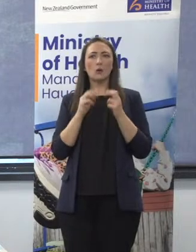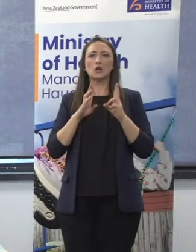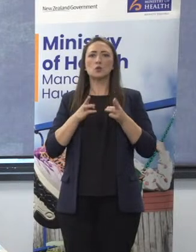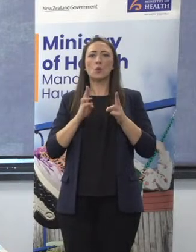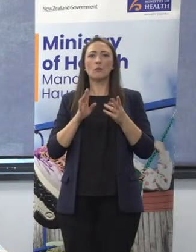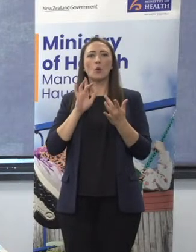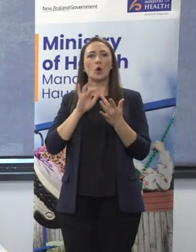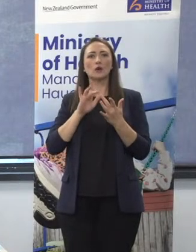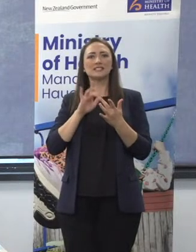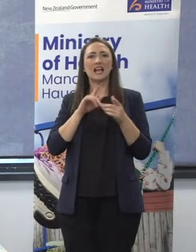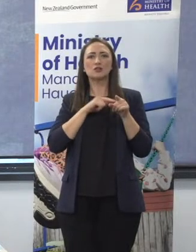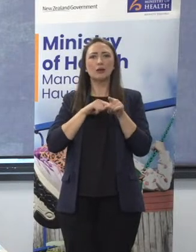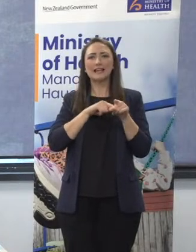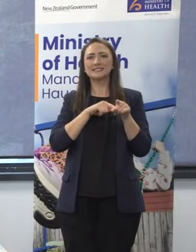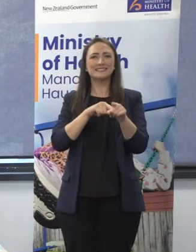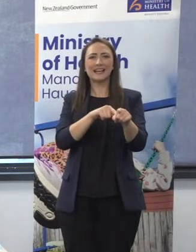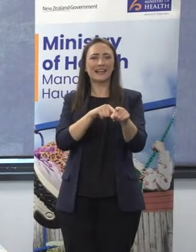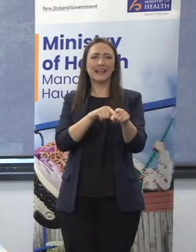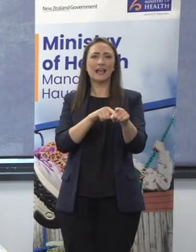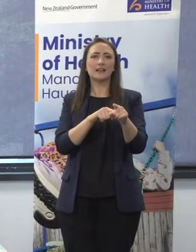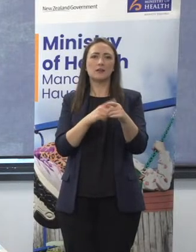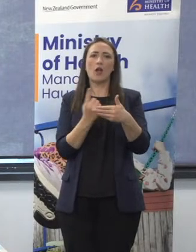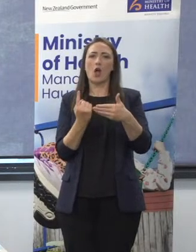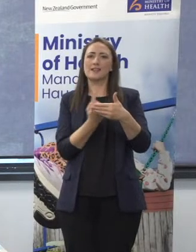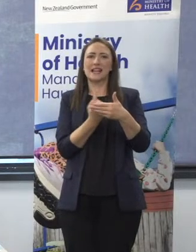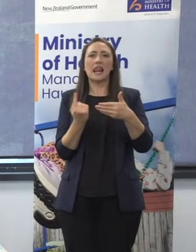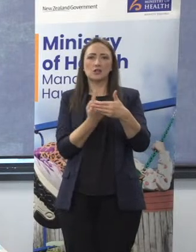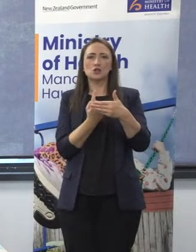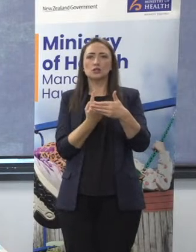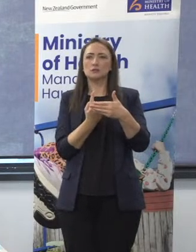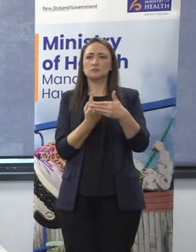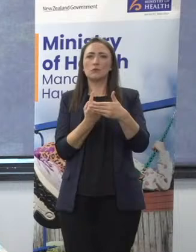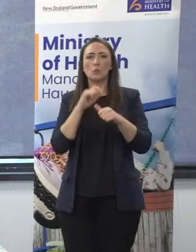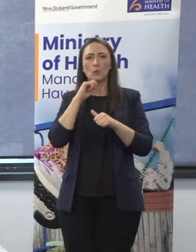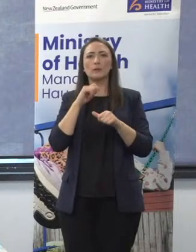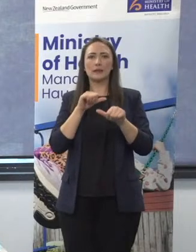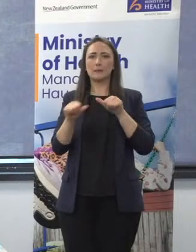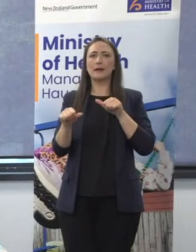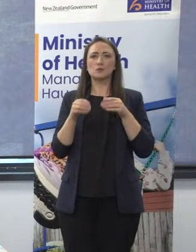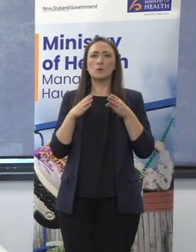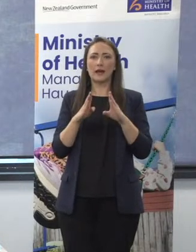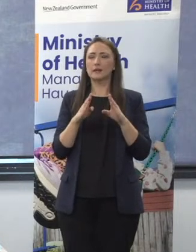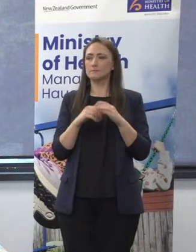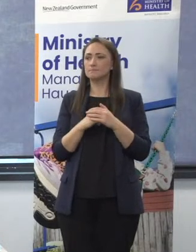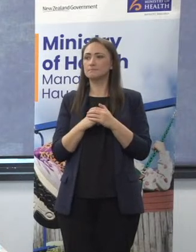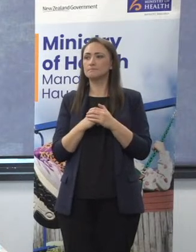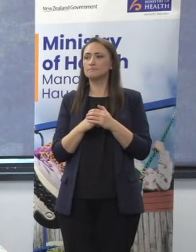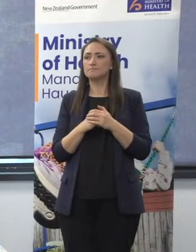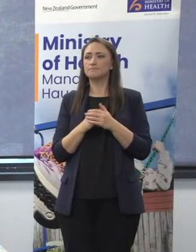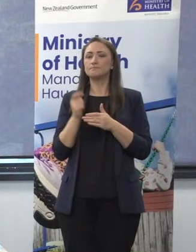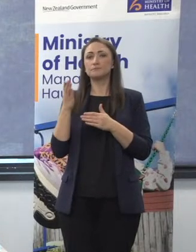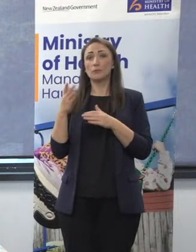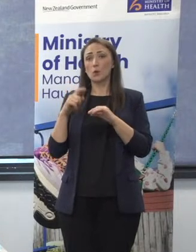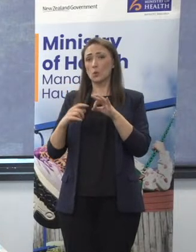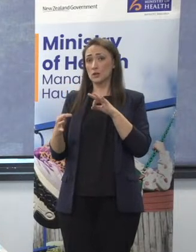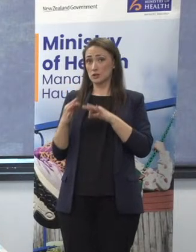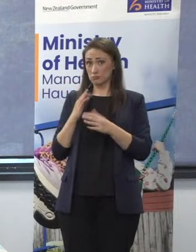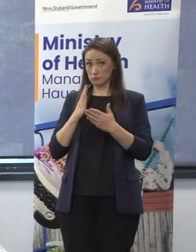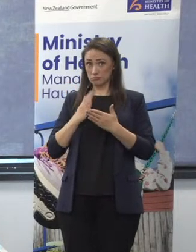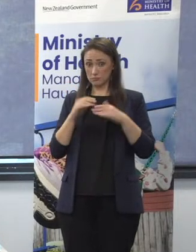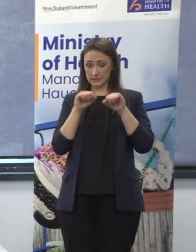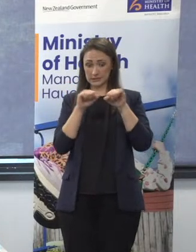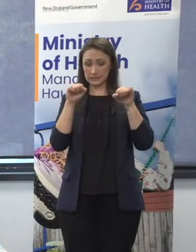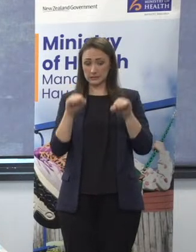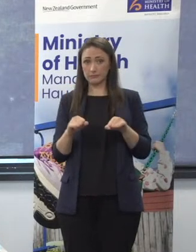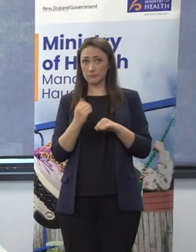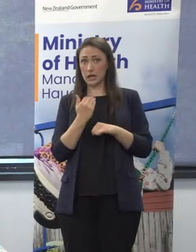isolation will be the best first approach to stop it spreading more rapidly. Is there sort of enough capacity in the system to cope with that? Well, if the